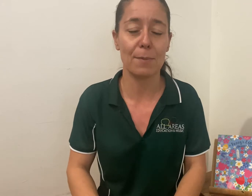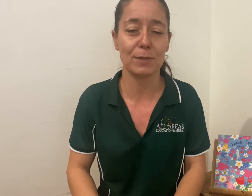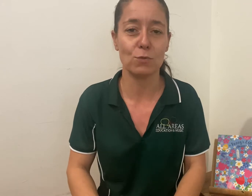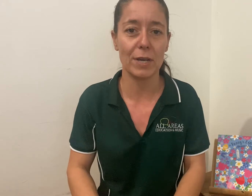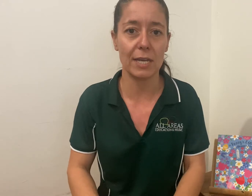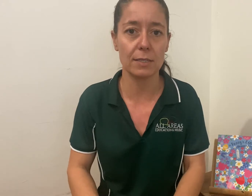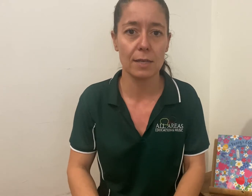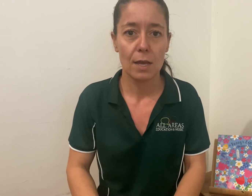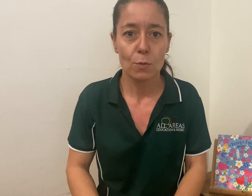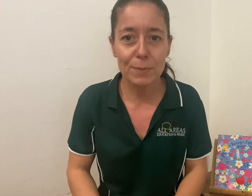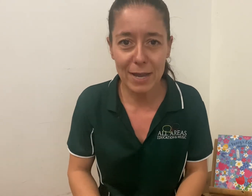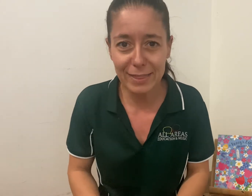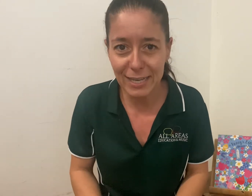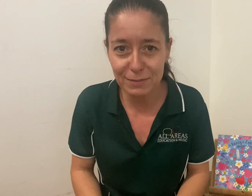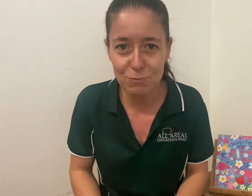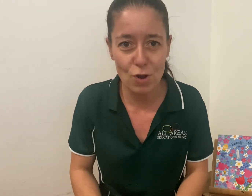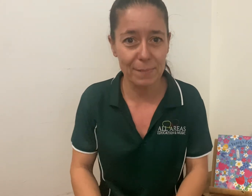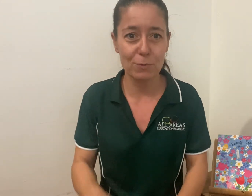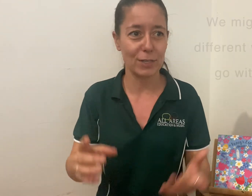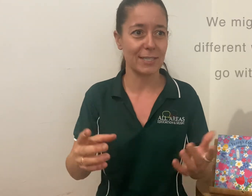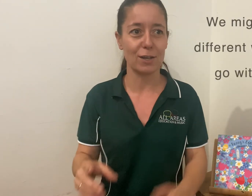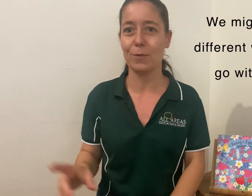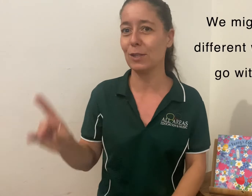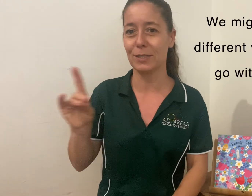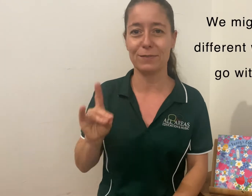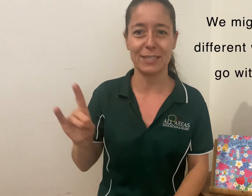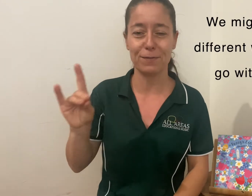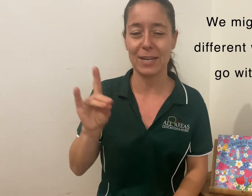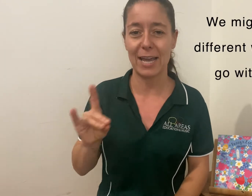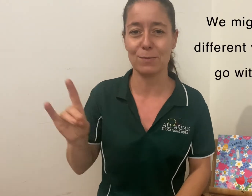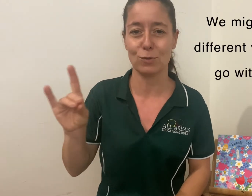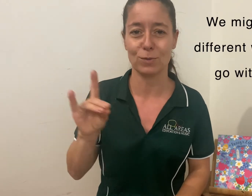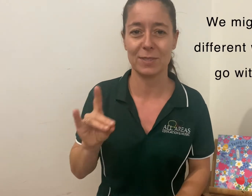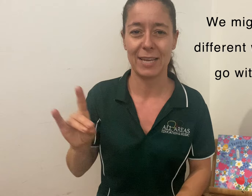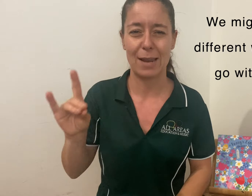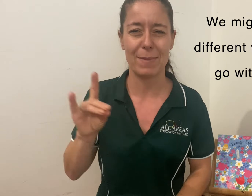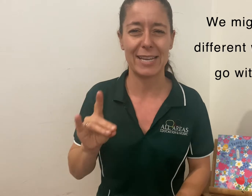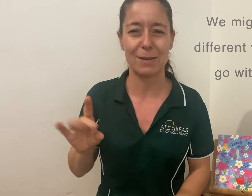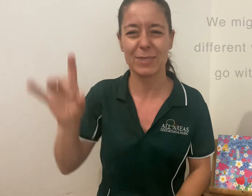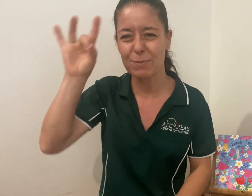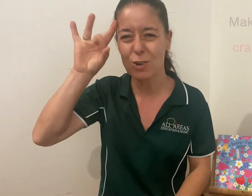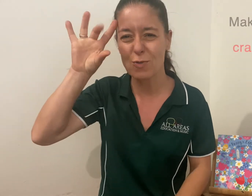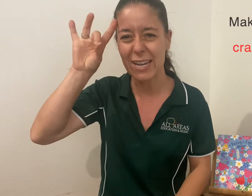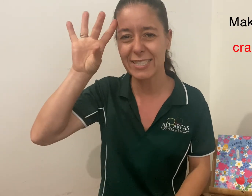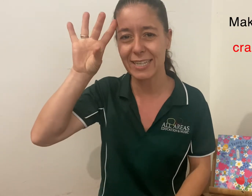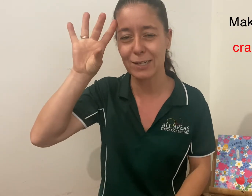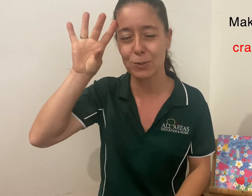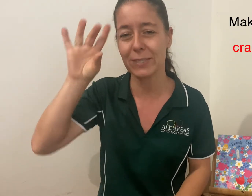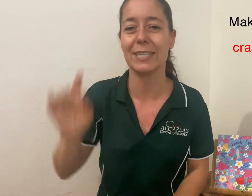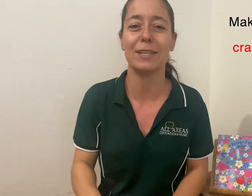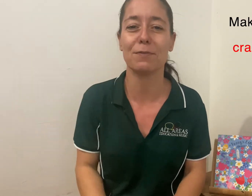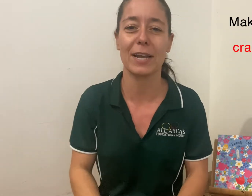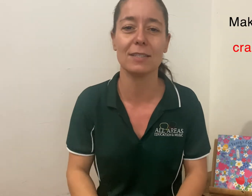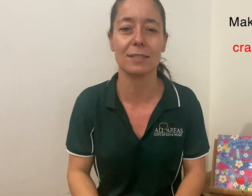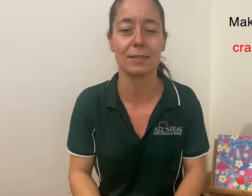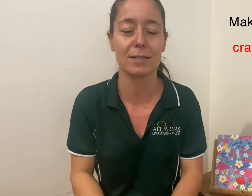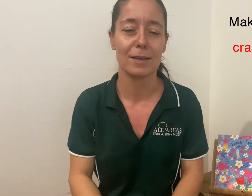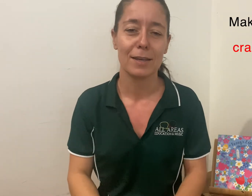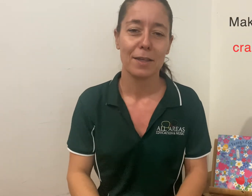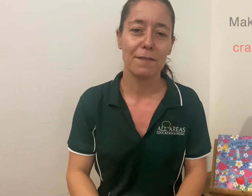of weeks, we might think of some rhyming words that go with lots of different animals and make up some crazy or silly phrases. The first